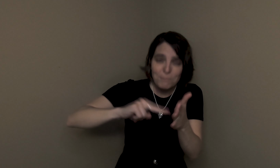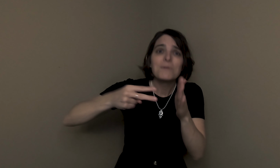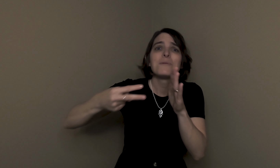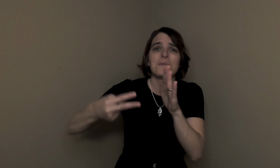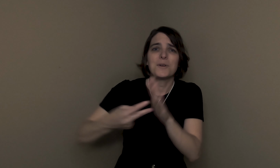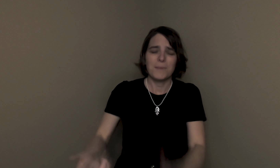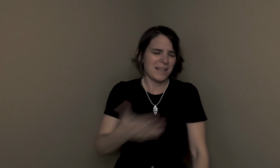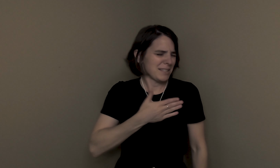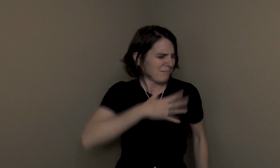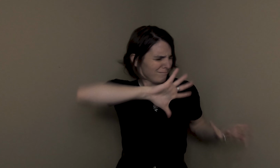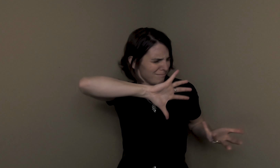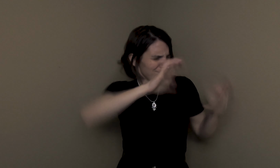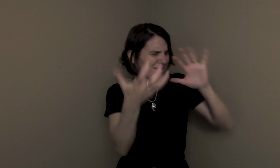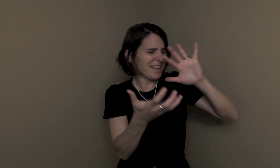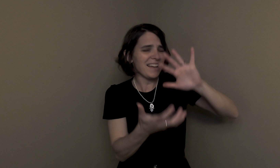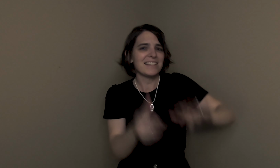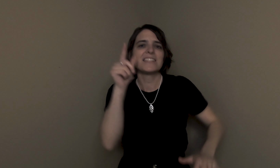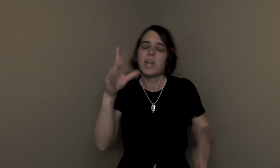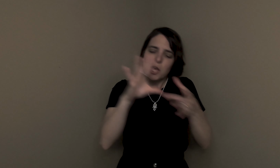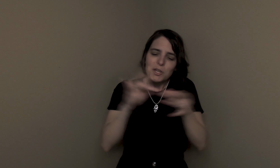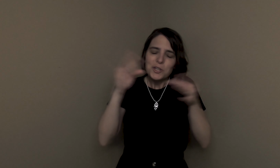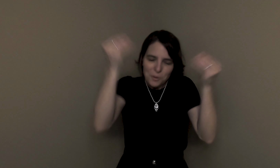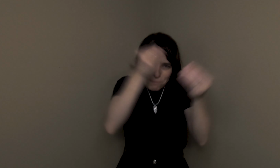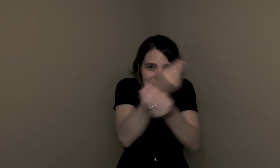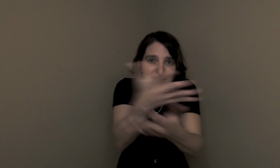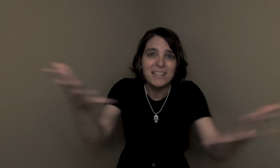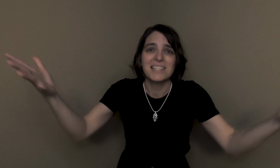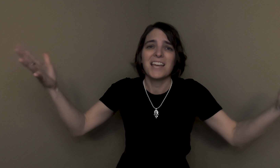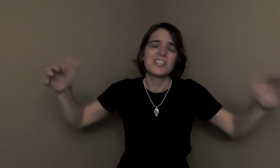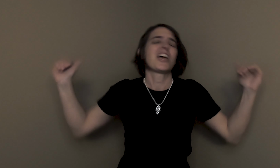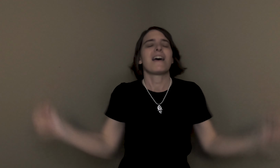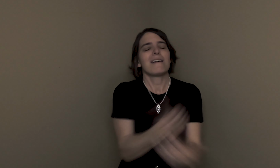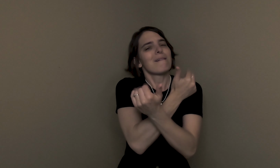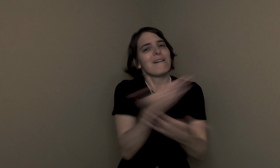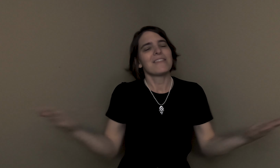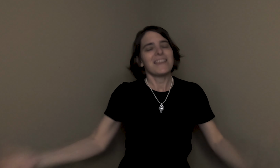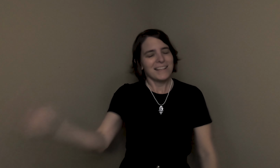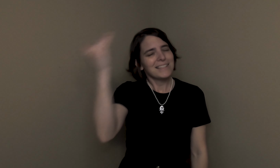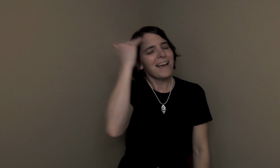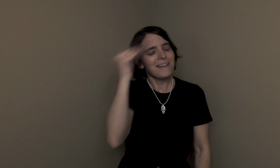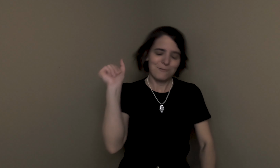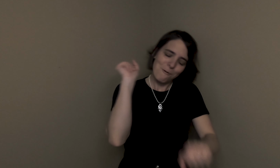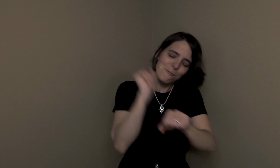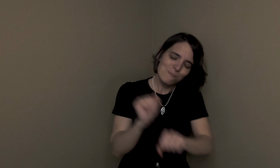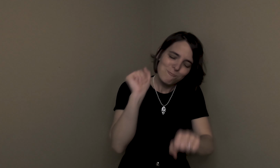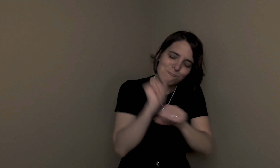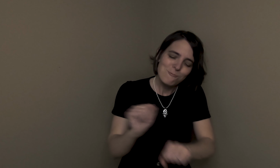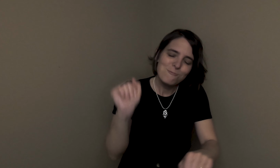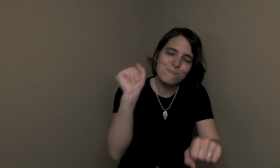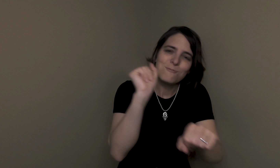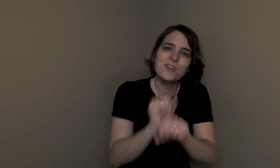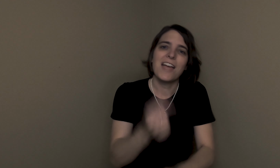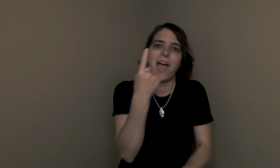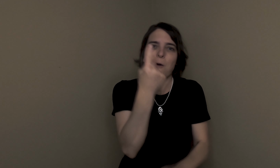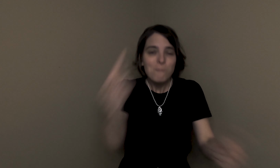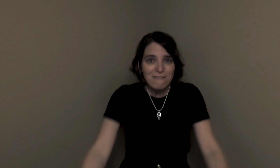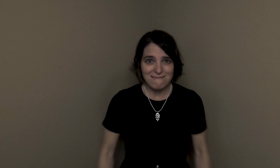purpose My mess, your message In all things I know you're working One